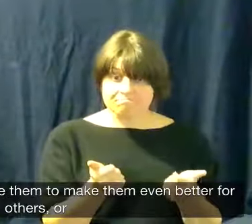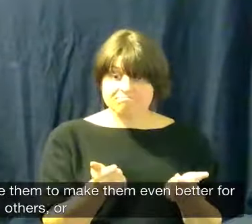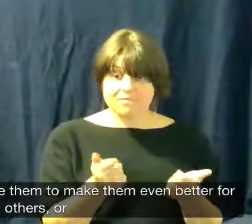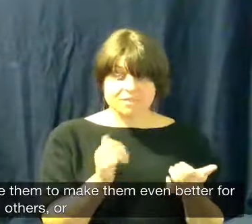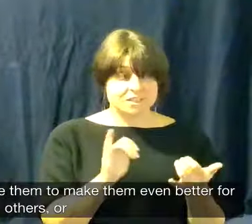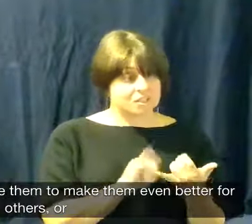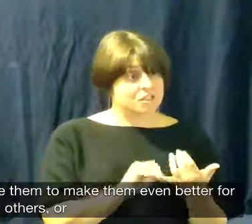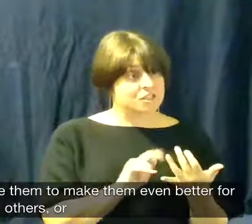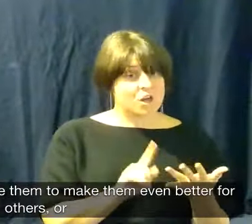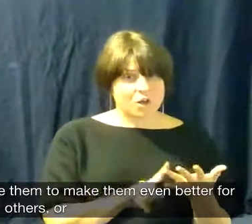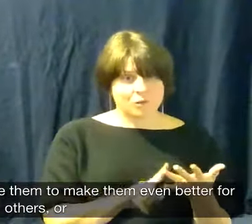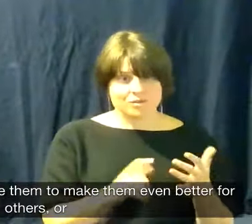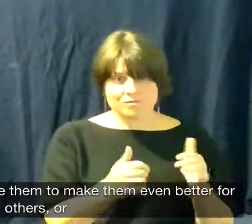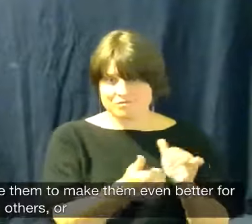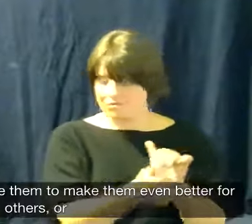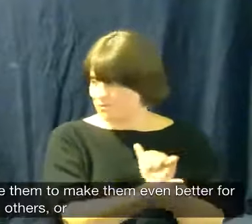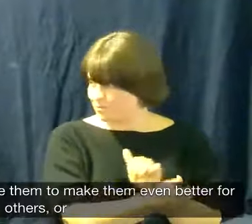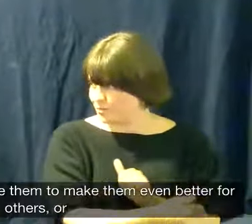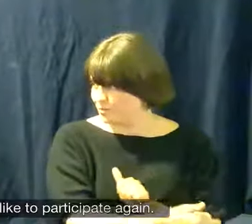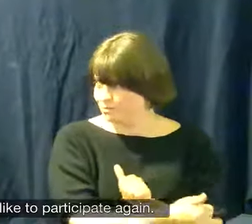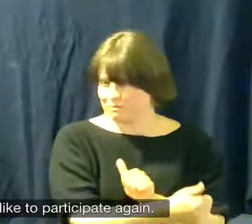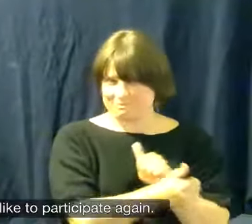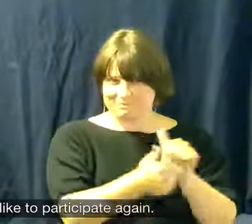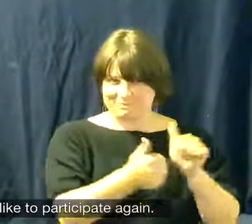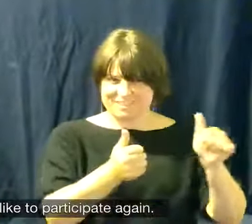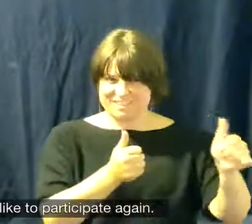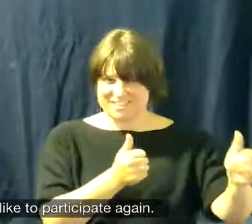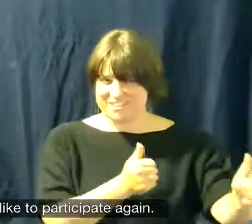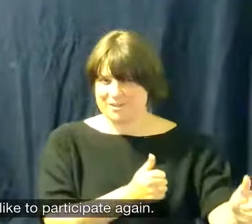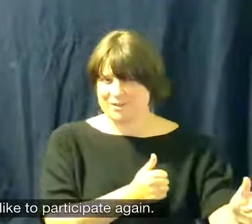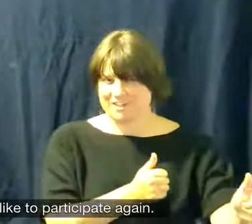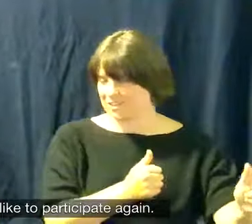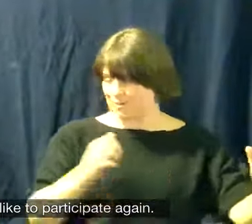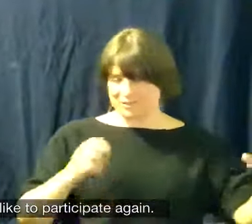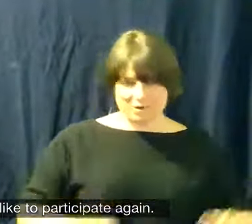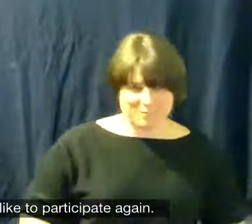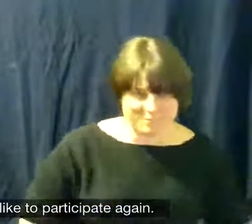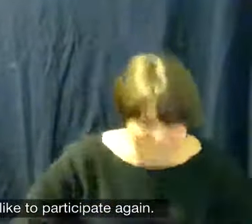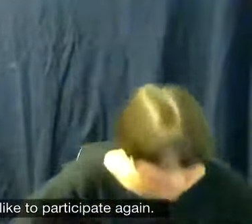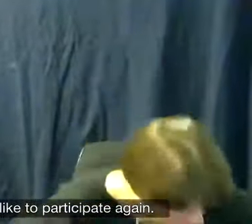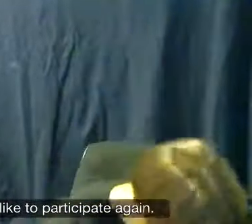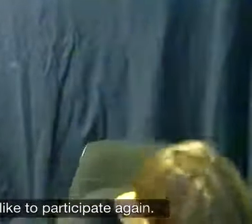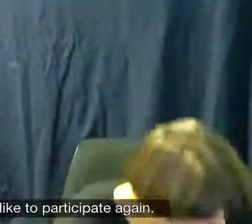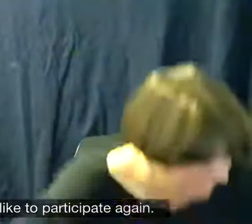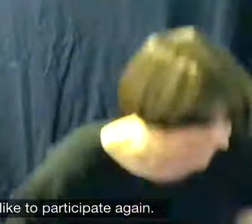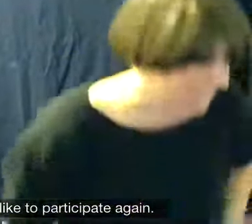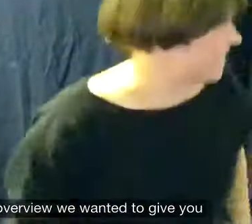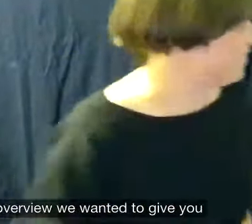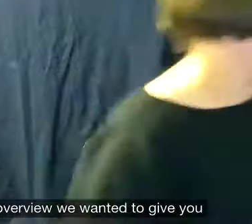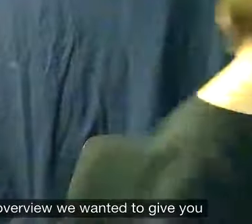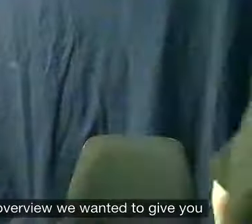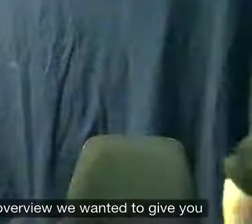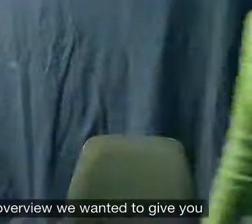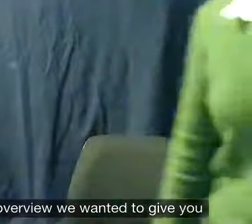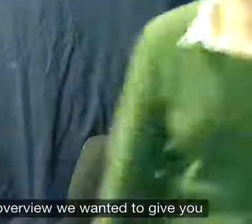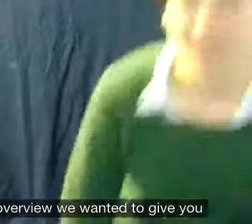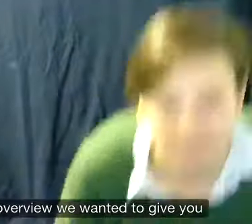So that's really the overview we wanted to give you. I'm going to do a quick intake for this. Great.